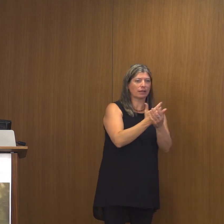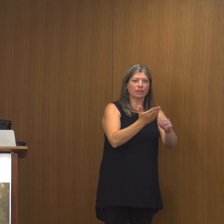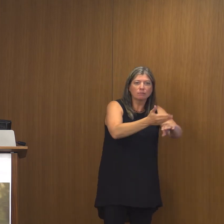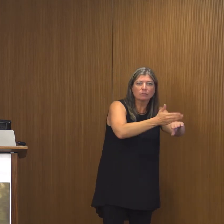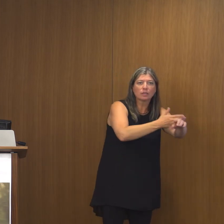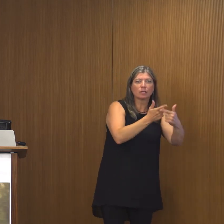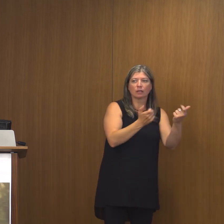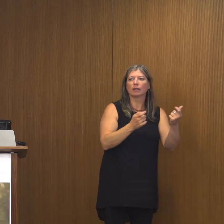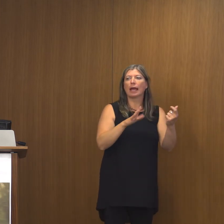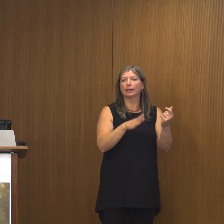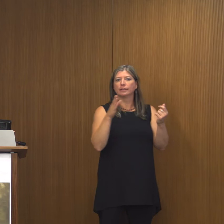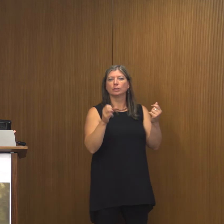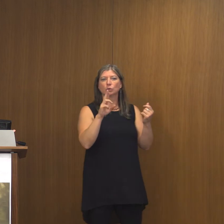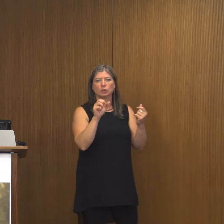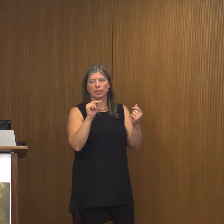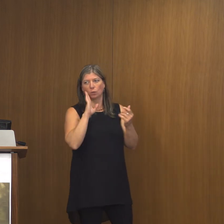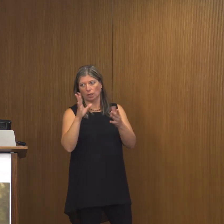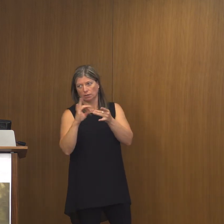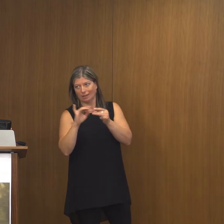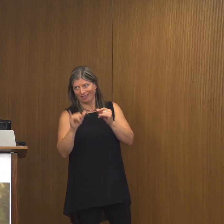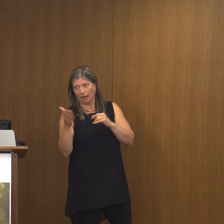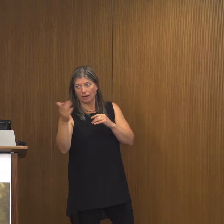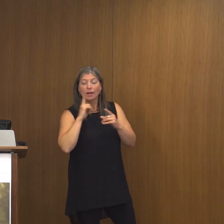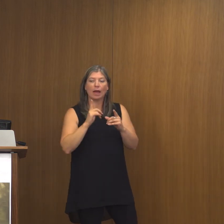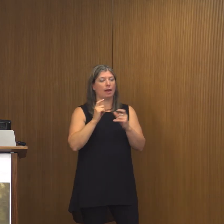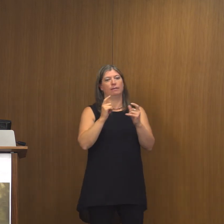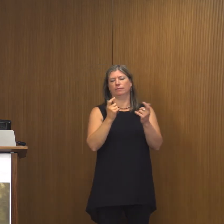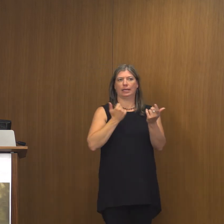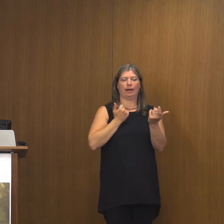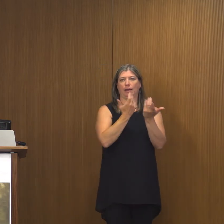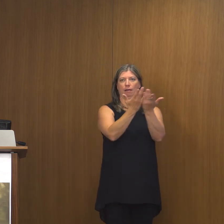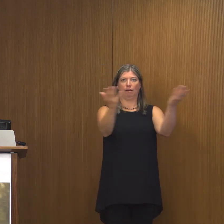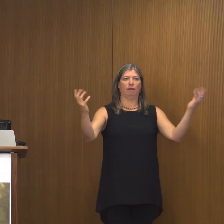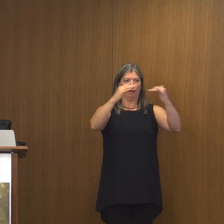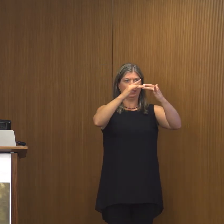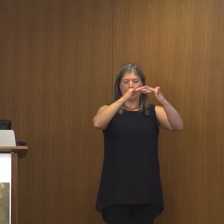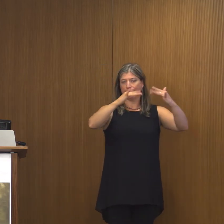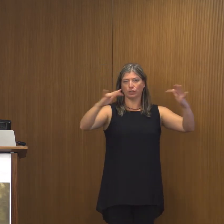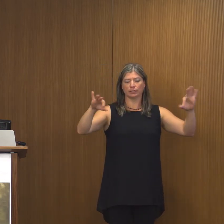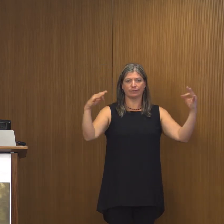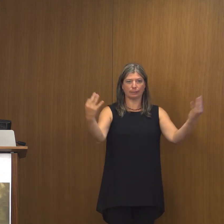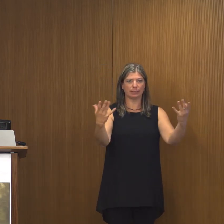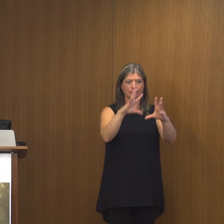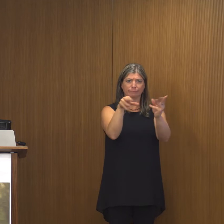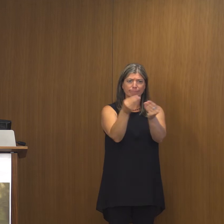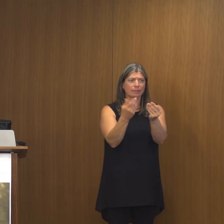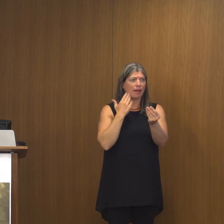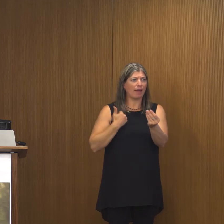bit about that too. We have a diversity of families and types of families in Canada, which I'm sure is true around the globe.